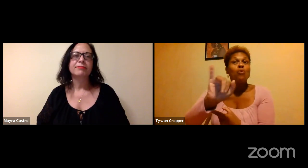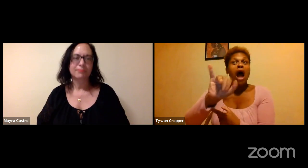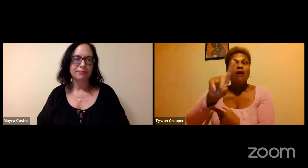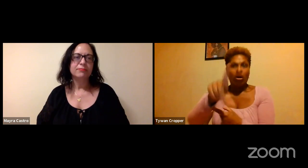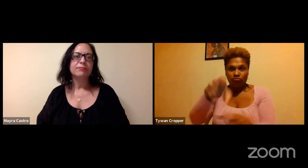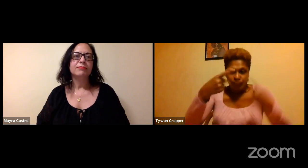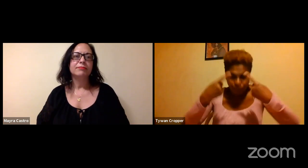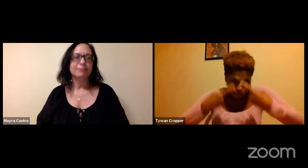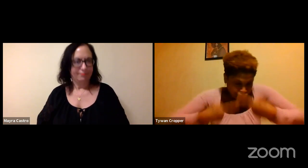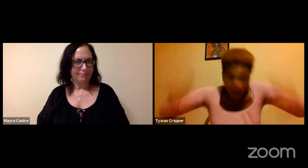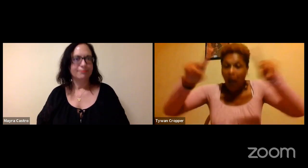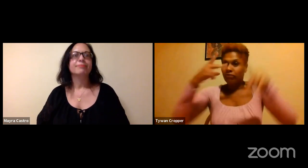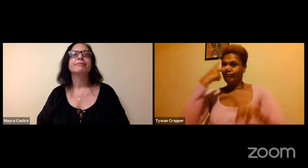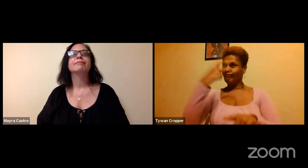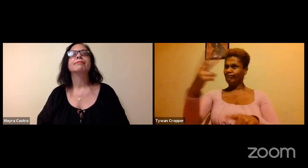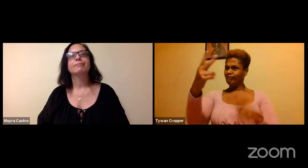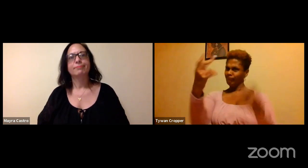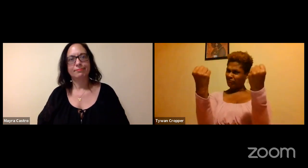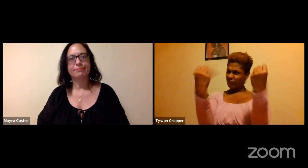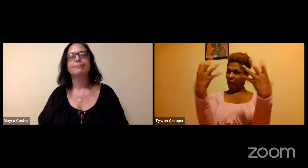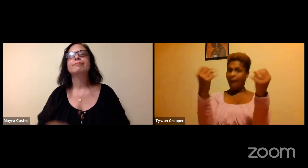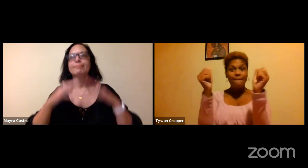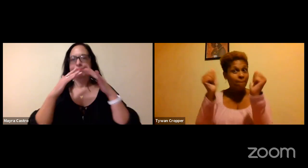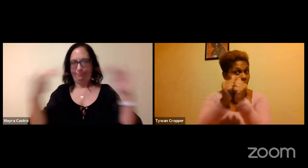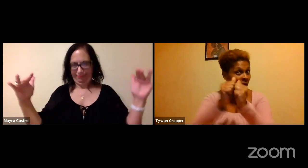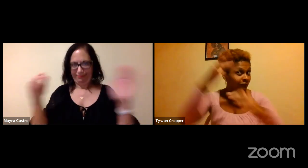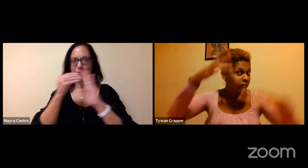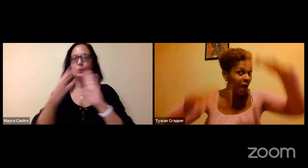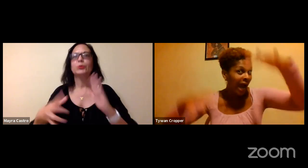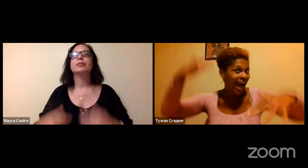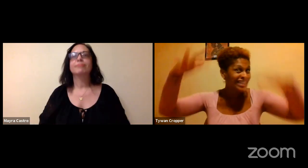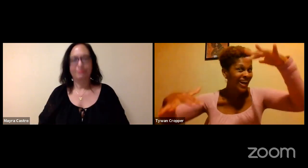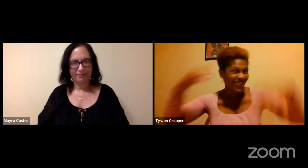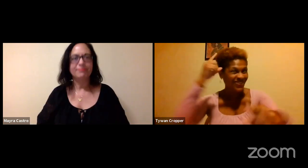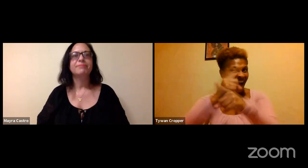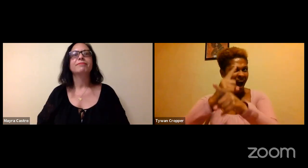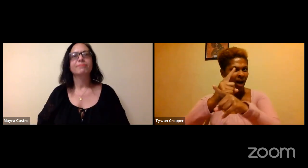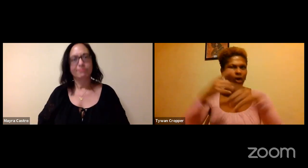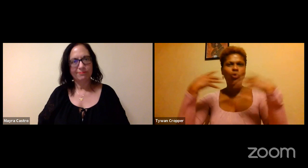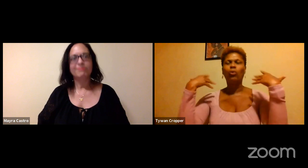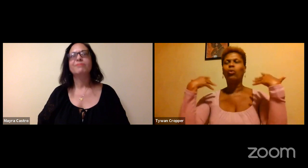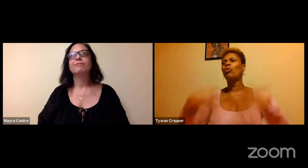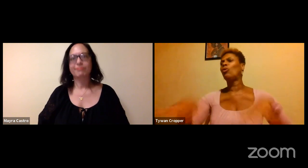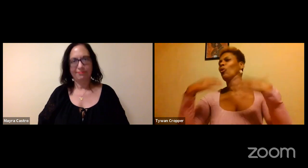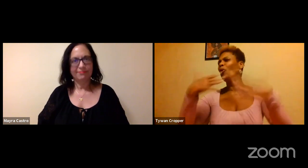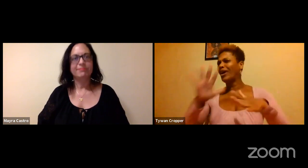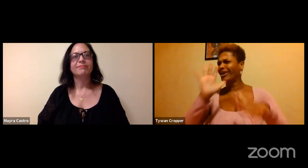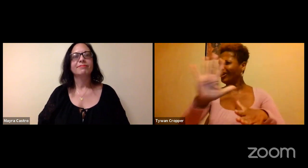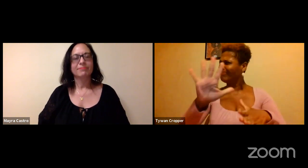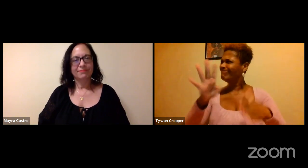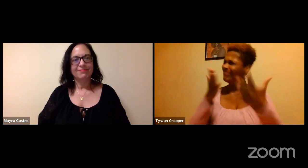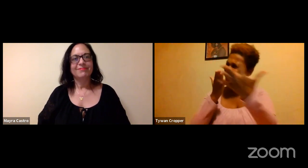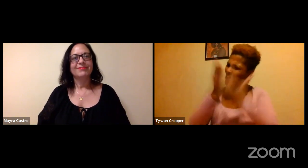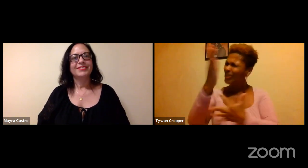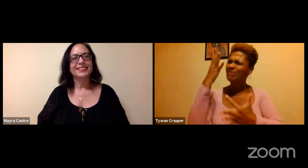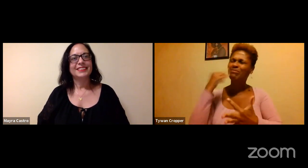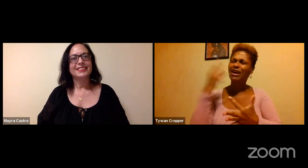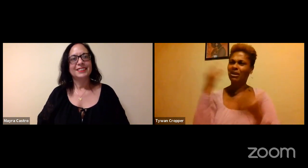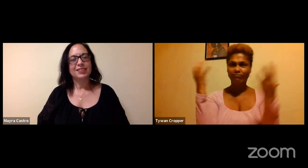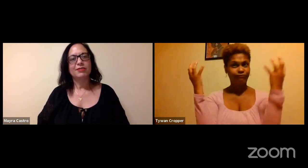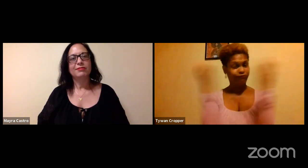exposure until you went to college at RIT, and finally you saw so many people signing. Oh, what